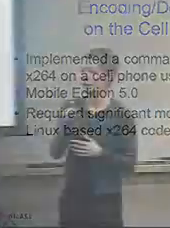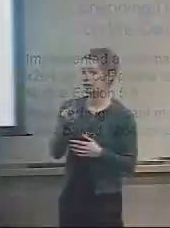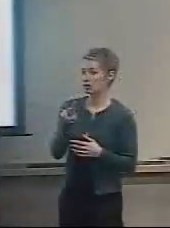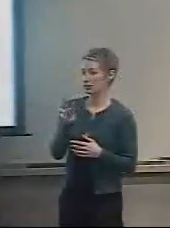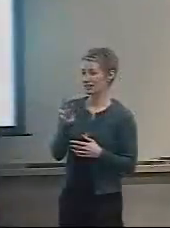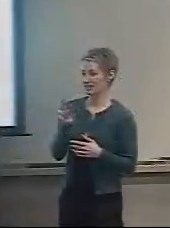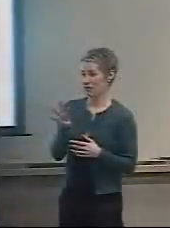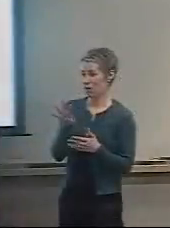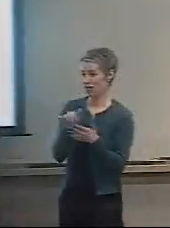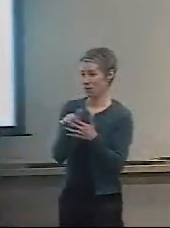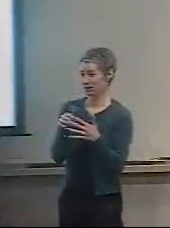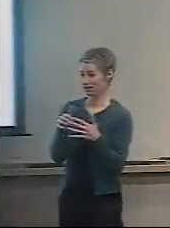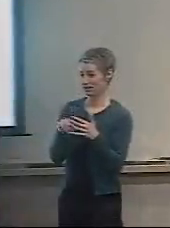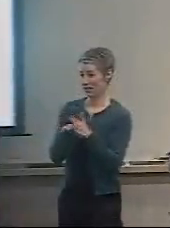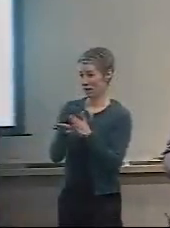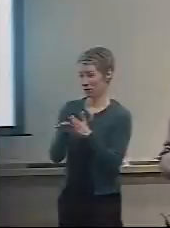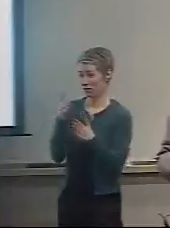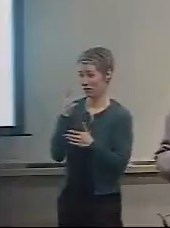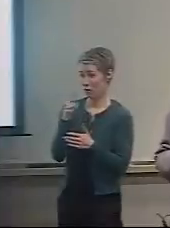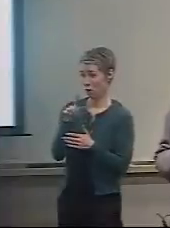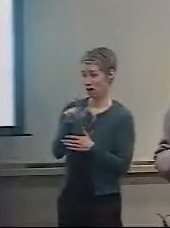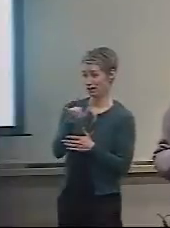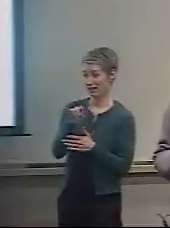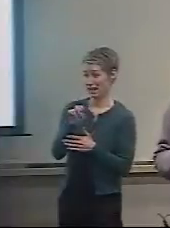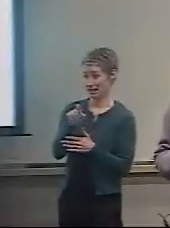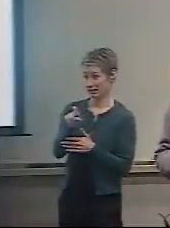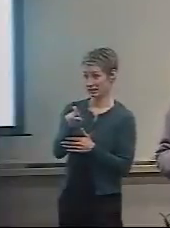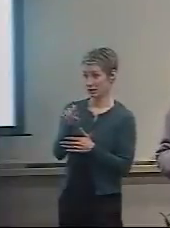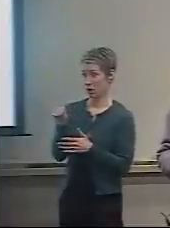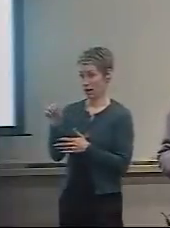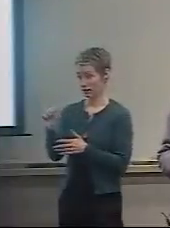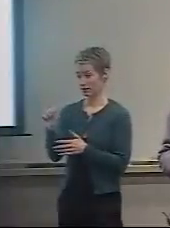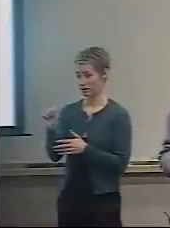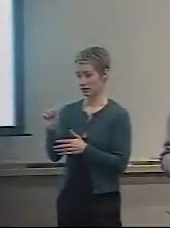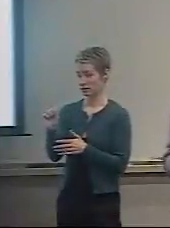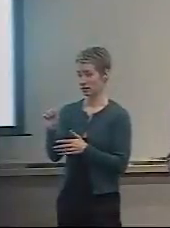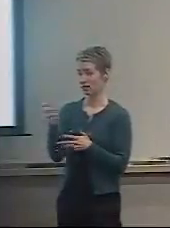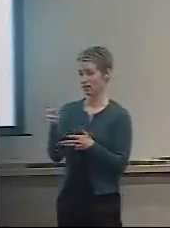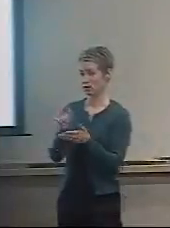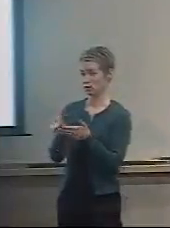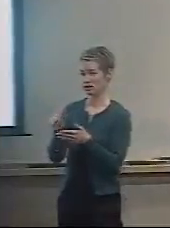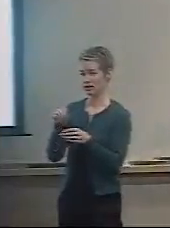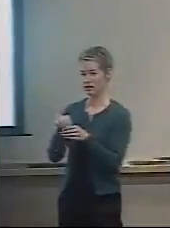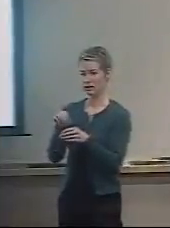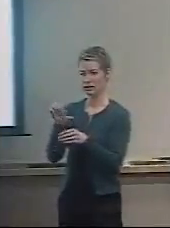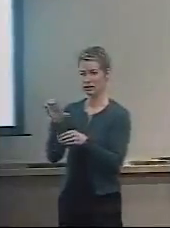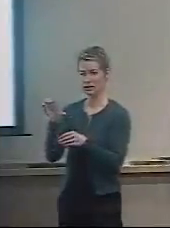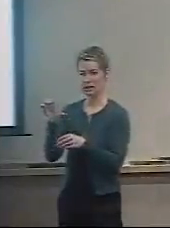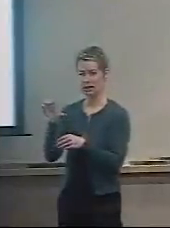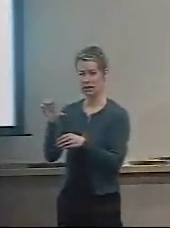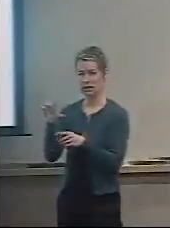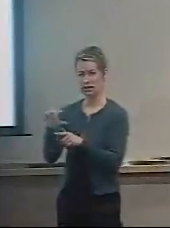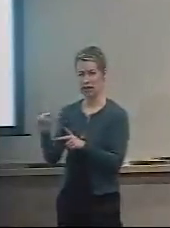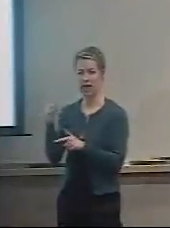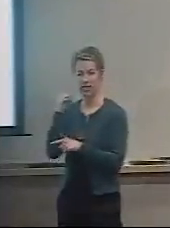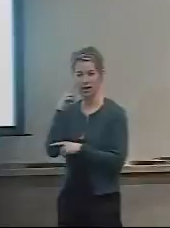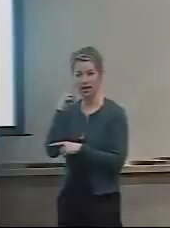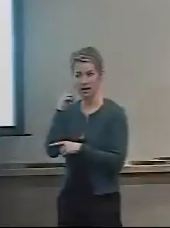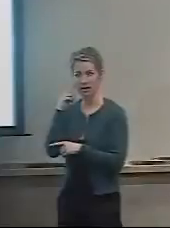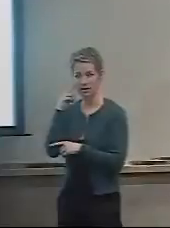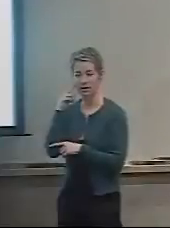X264 was developed for Linux, and it's written in C, I believe.